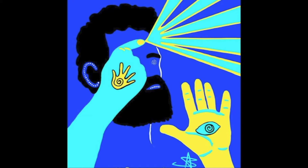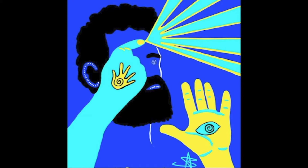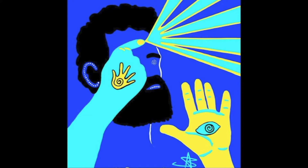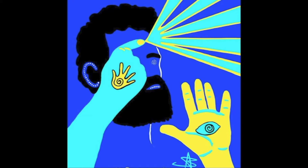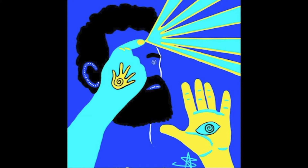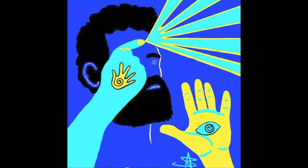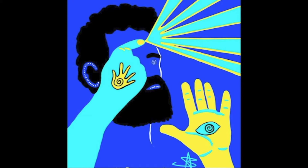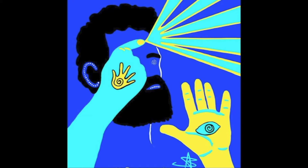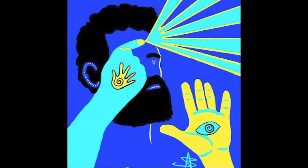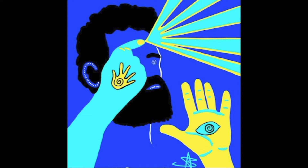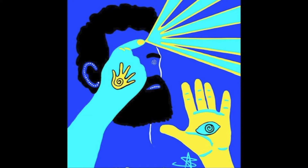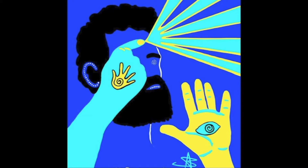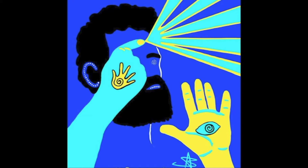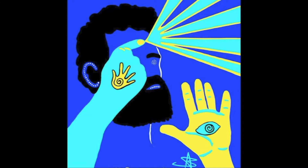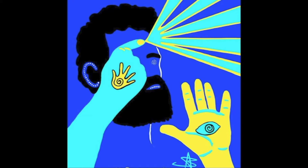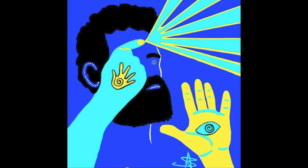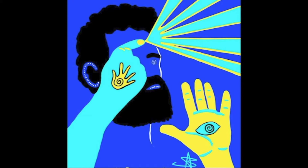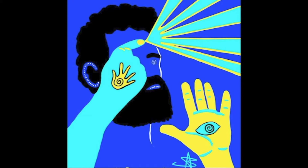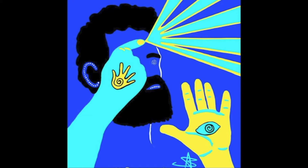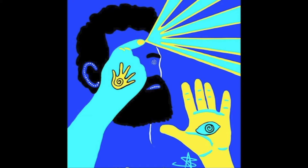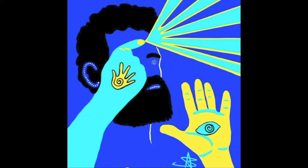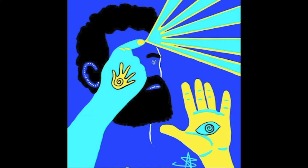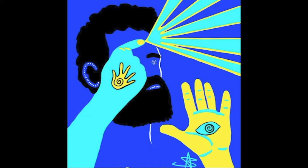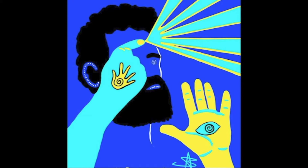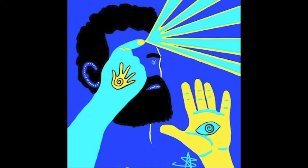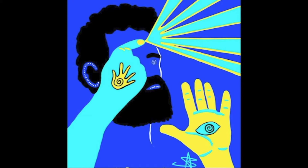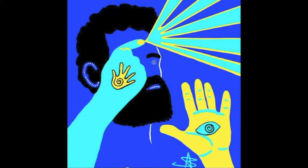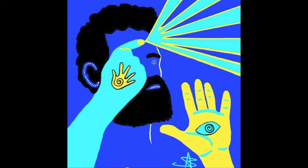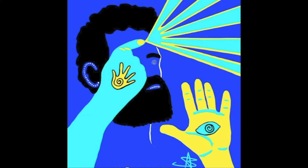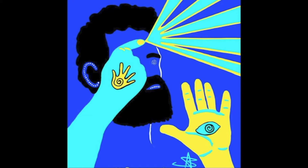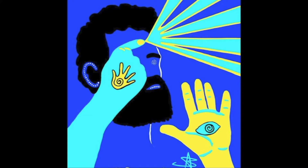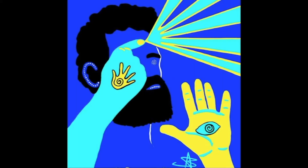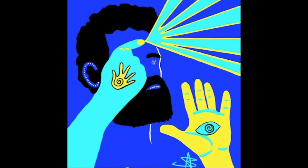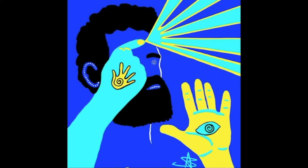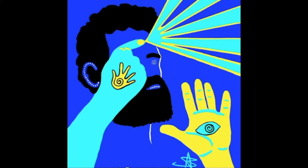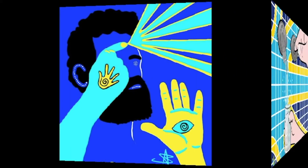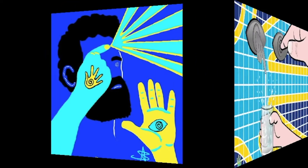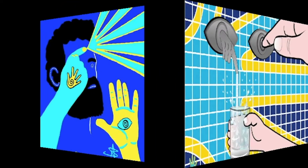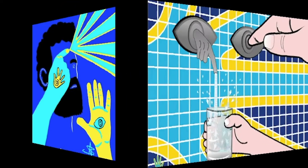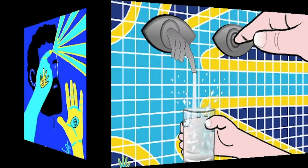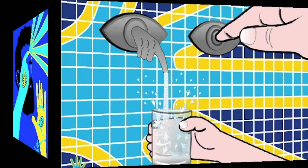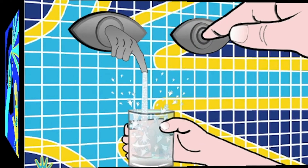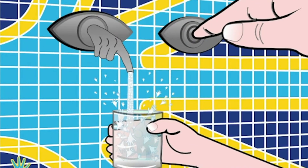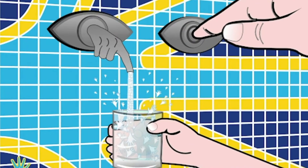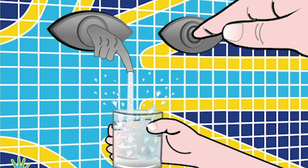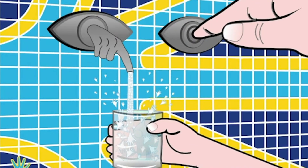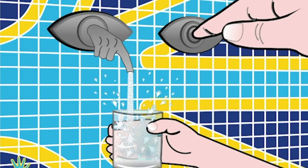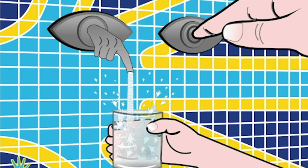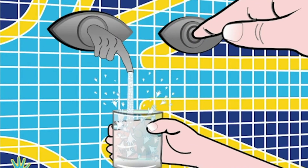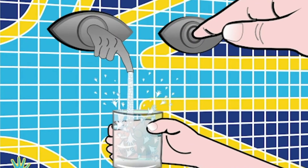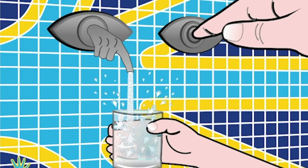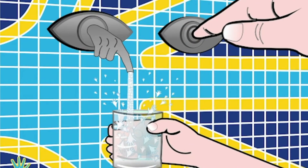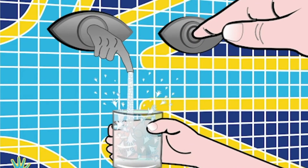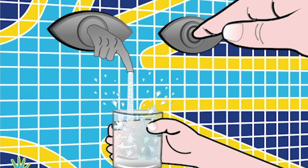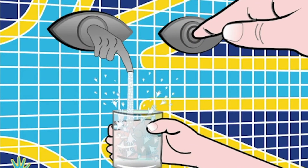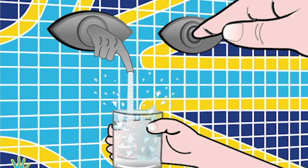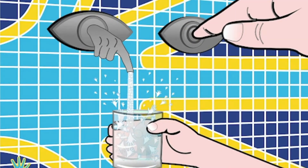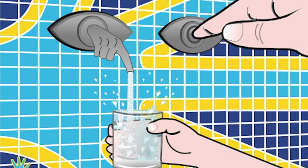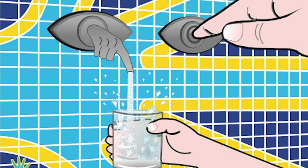are coming out from his fingertip. His other hand is facing the viewer and has an eyeball on the palm. It cuts to another image of a graphic. The same graphic that he uses for his flags